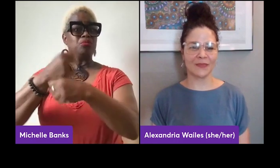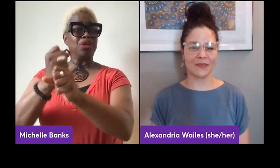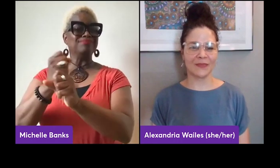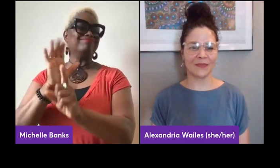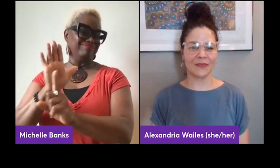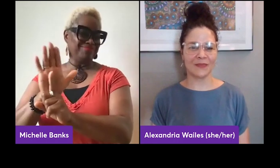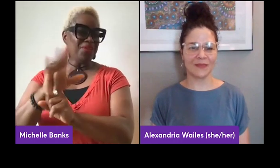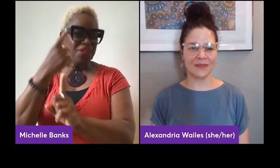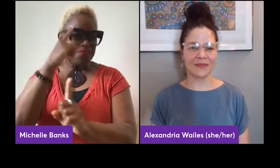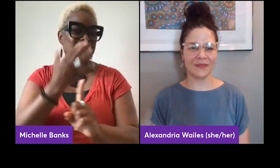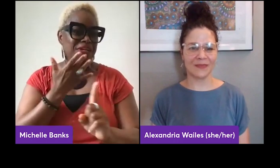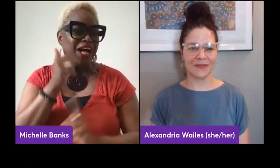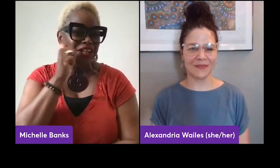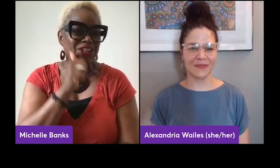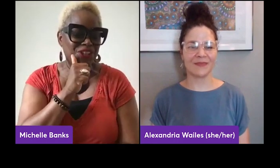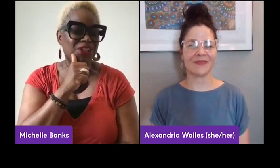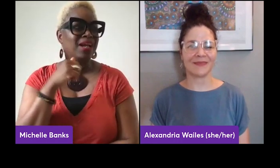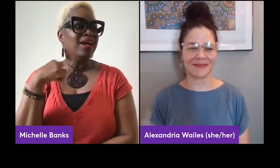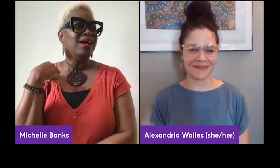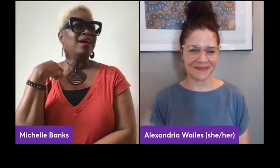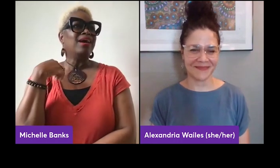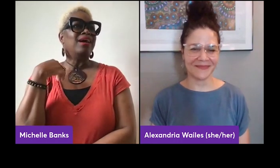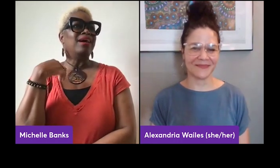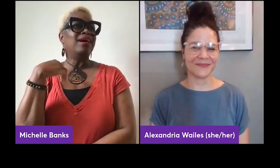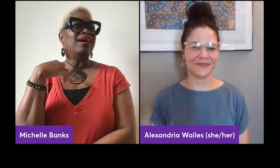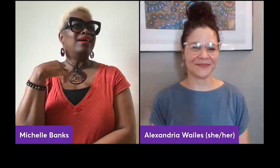One of our productions was For Colored Girls.